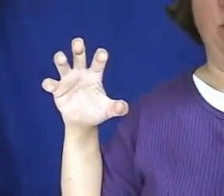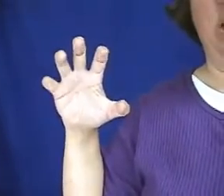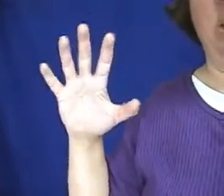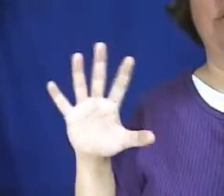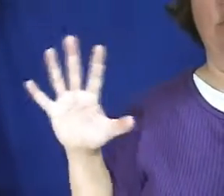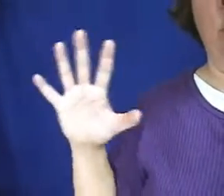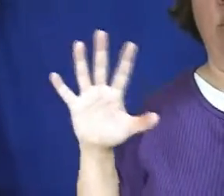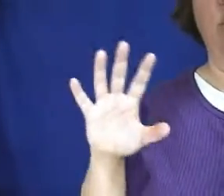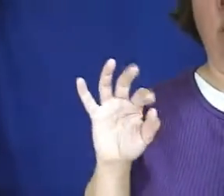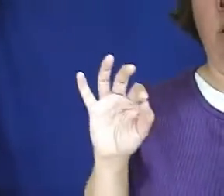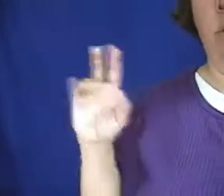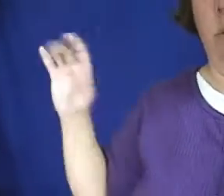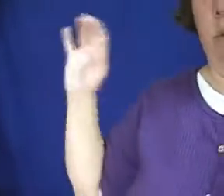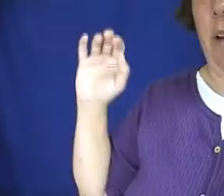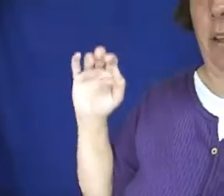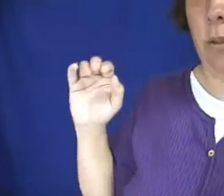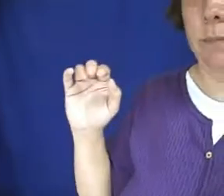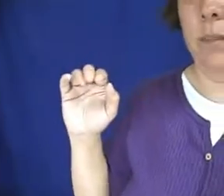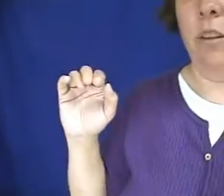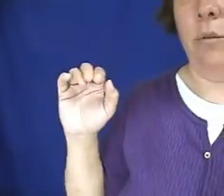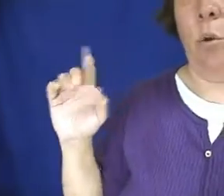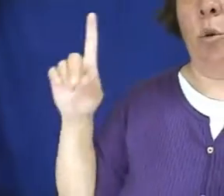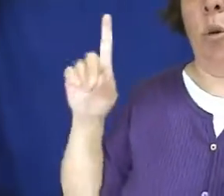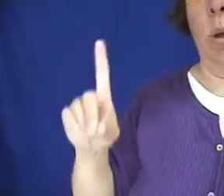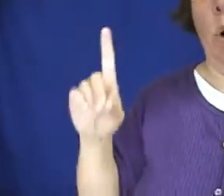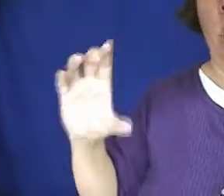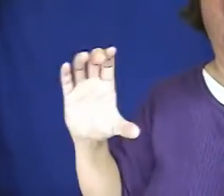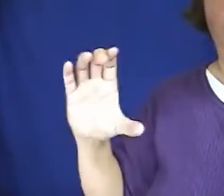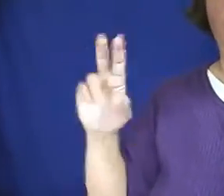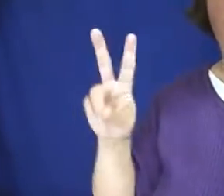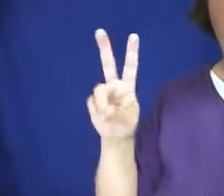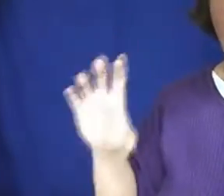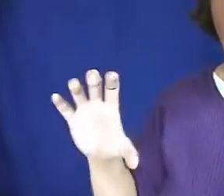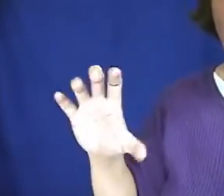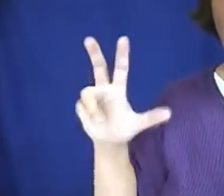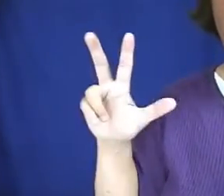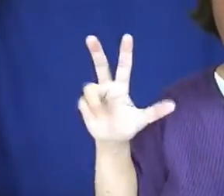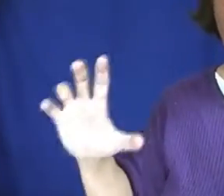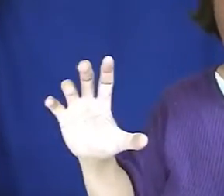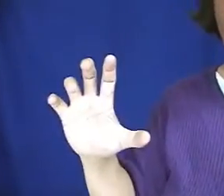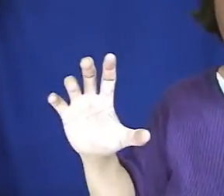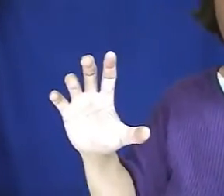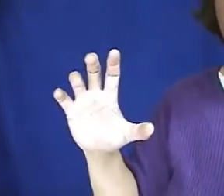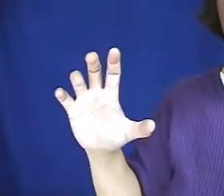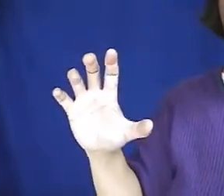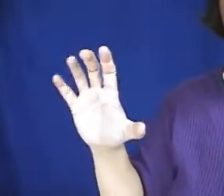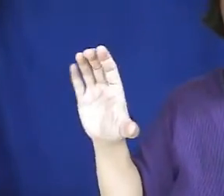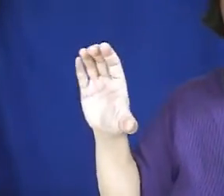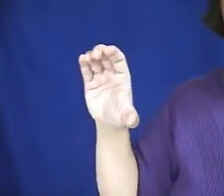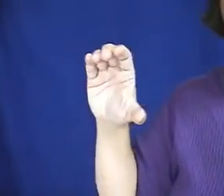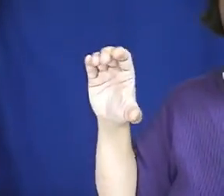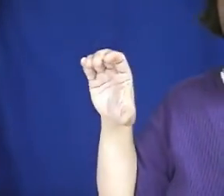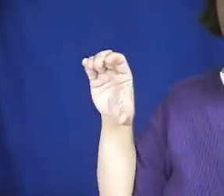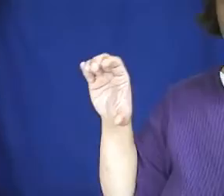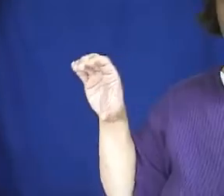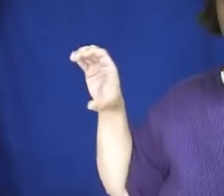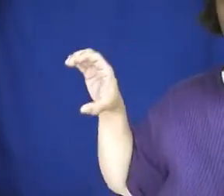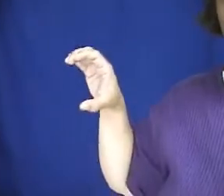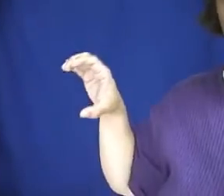are informal 100 through 500. The formal would be 100, 200, 300. And if you're really formal, you would make a